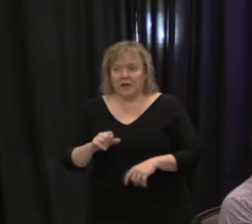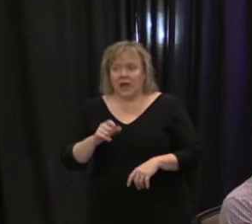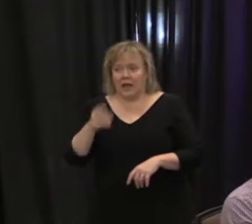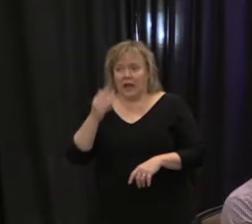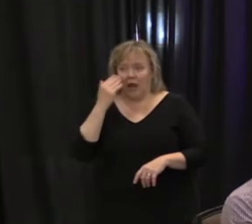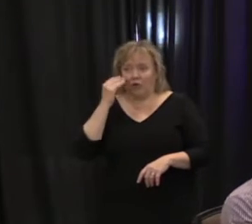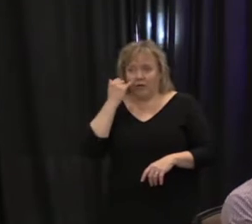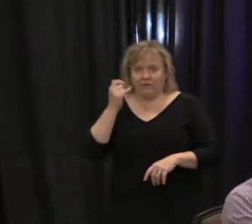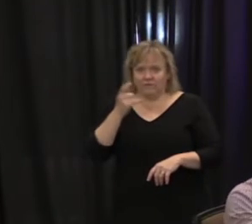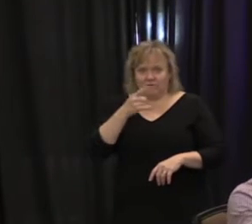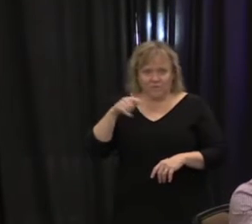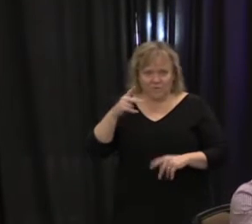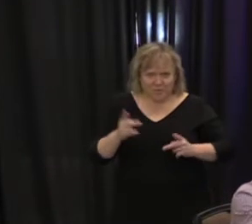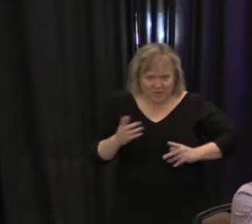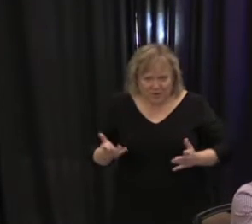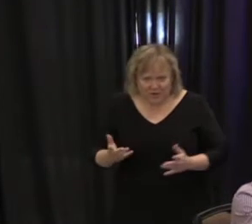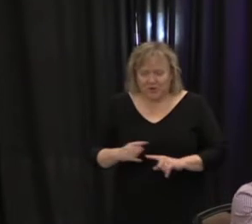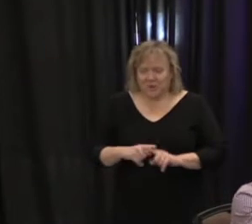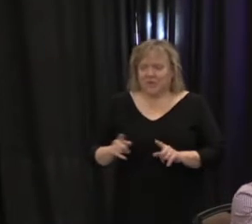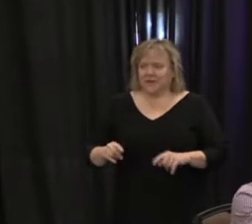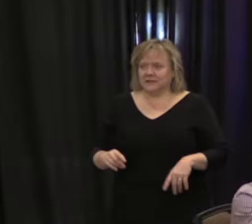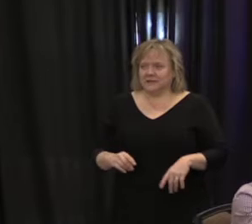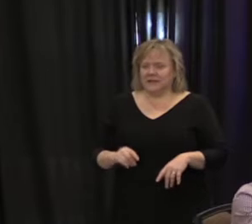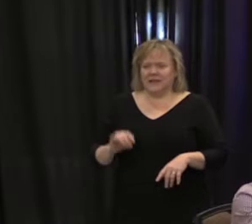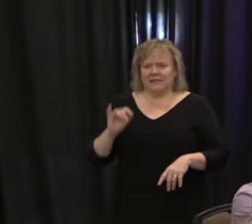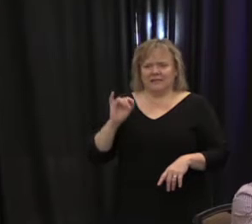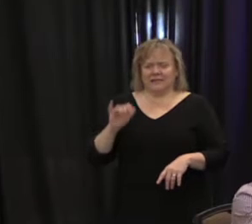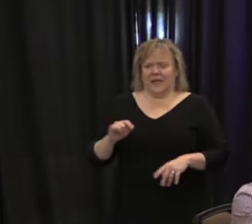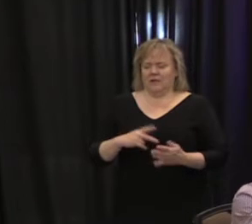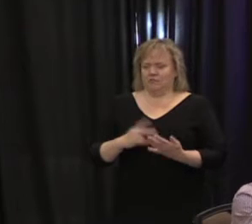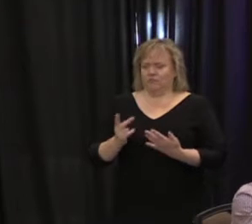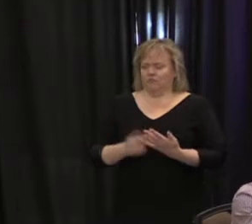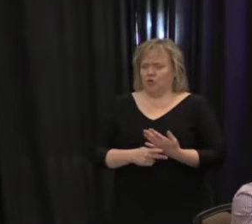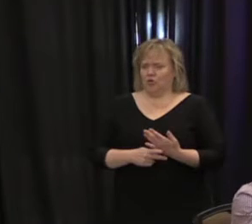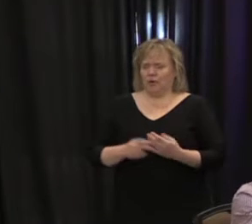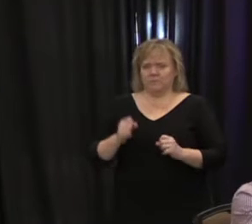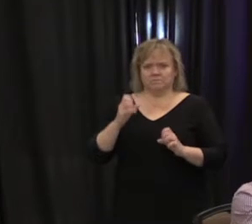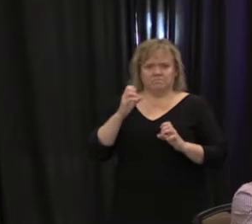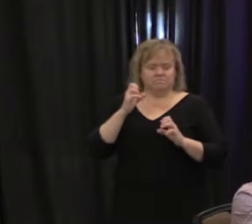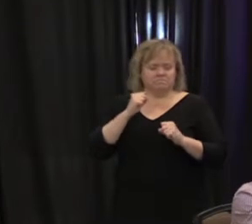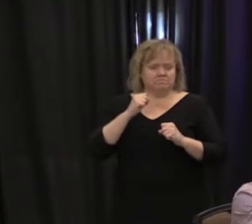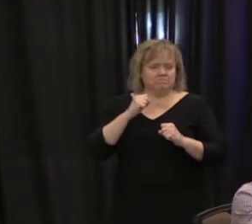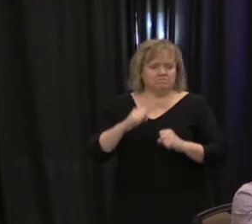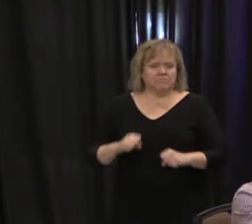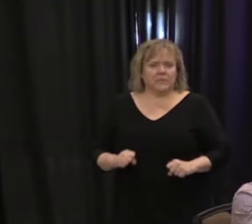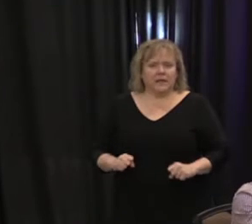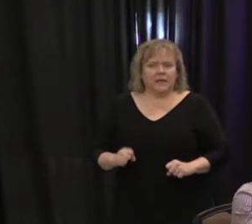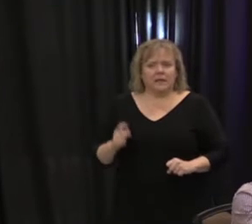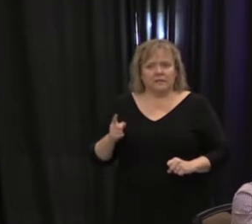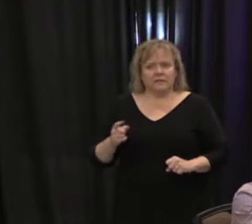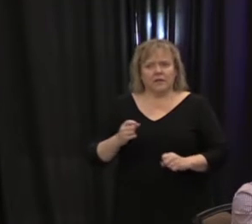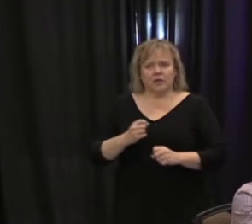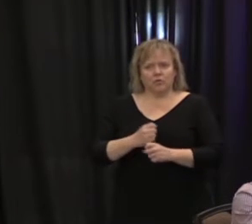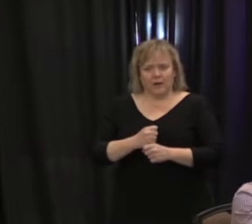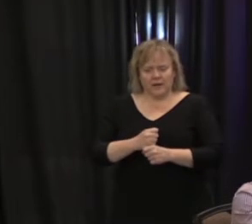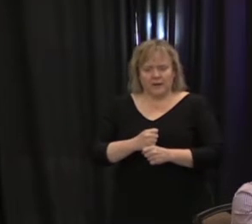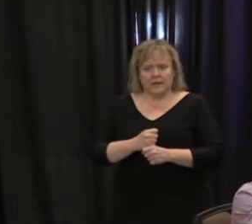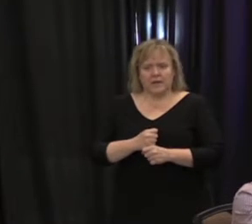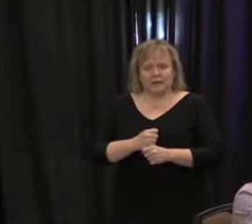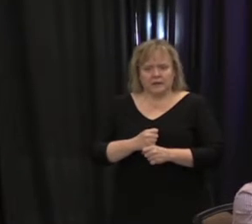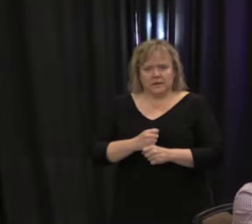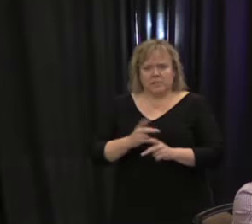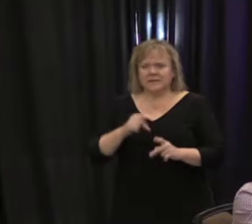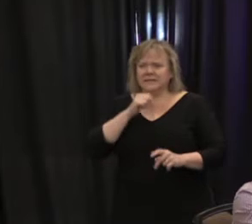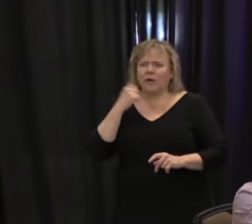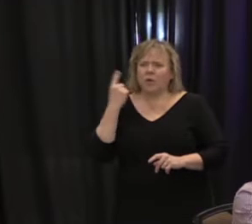any We Testify folks in here, but yeah, it's such a beautiful program that's out there where they've created this space not only,